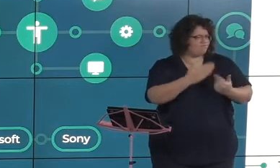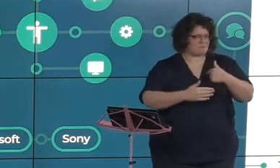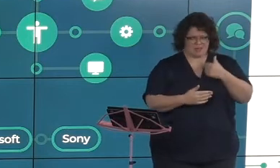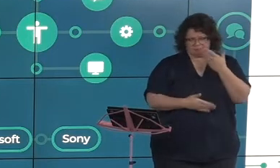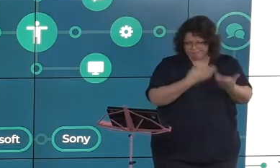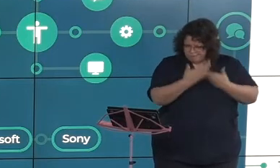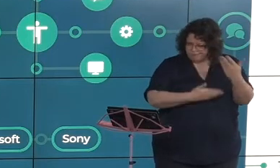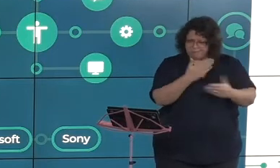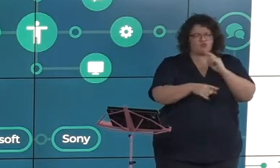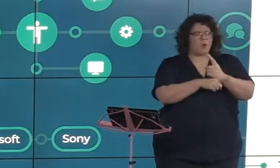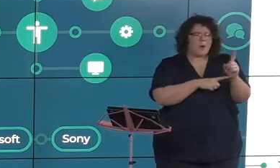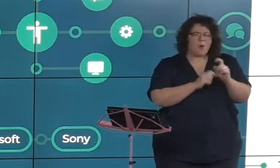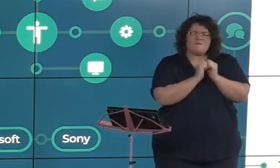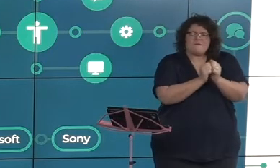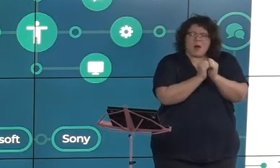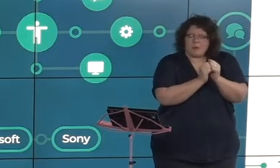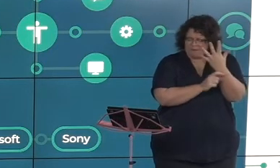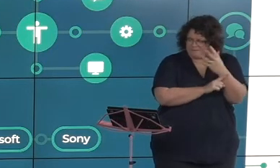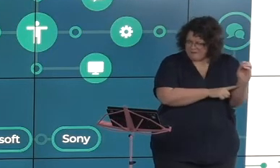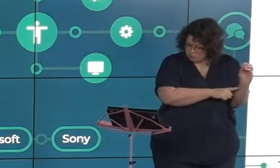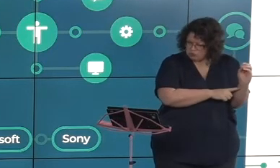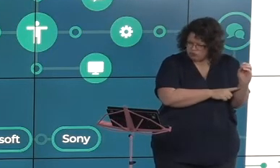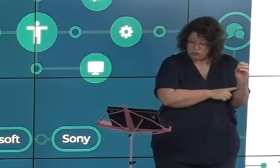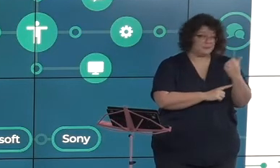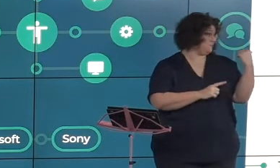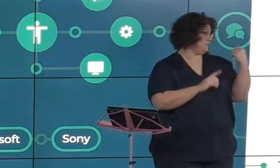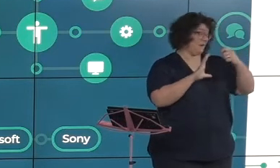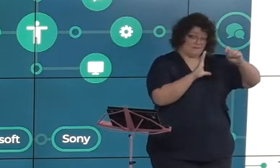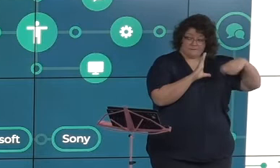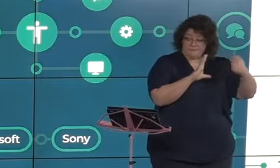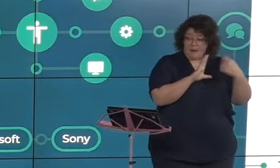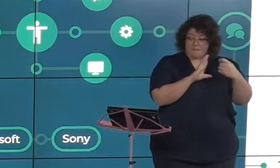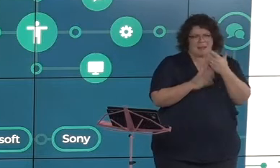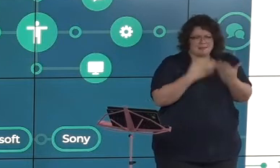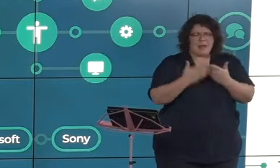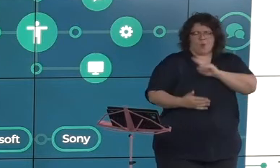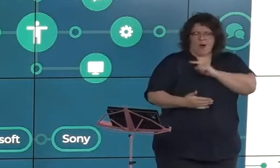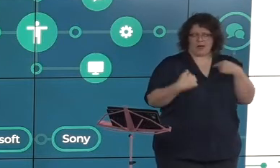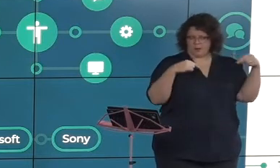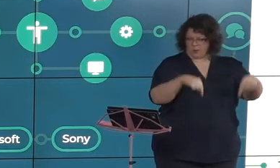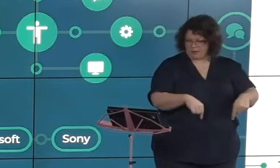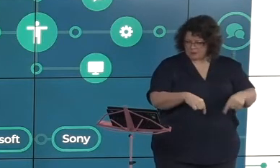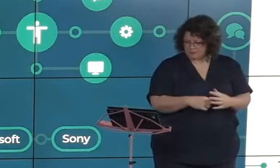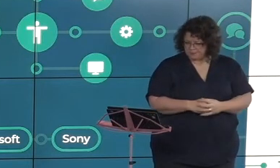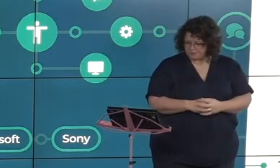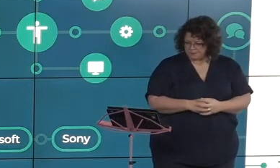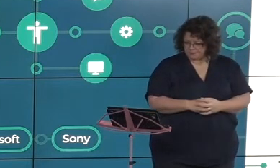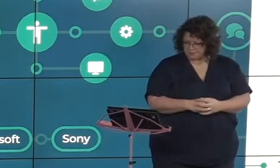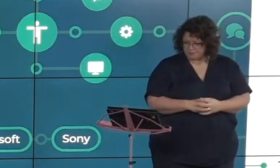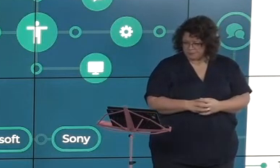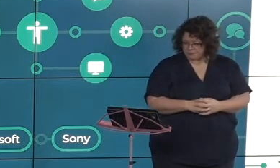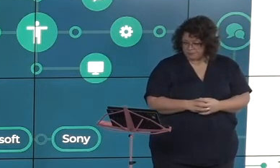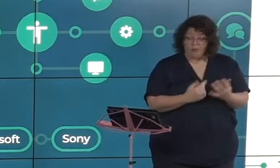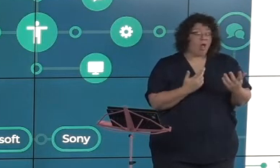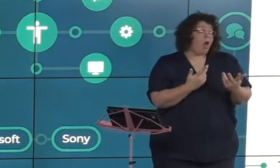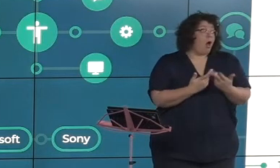But the other reason is because actually, like you, whether I'm a Luddite or not, I fundamentally believe in a world